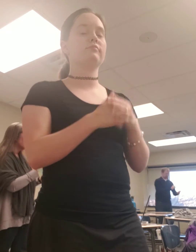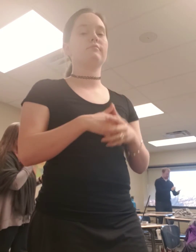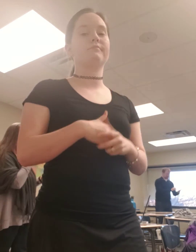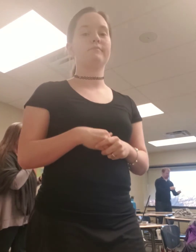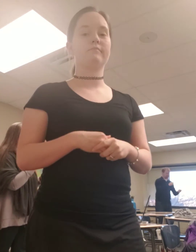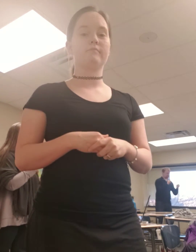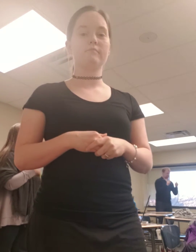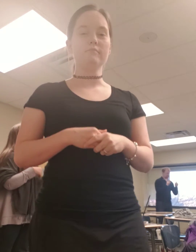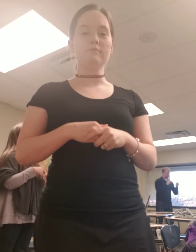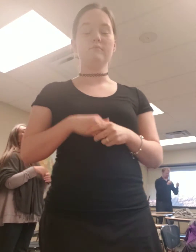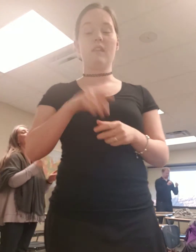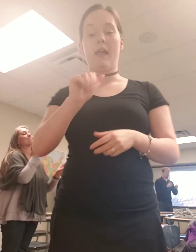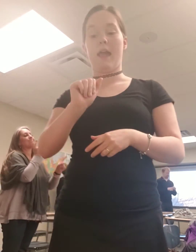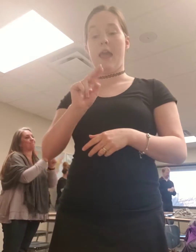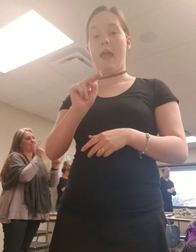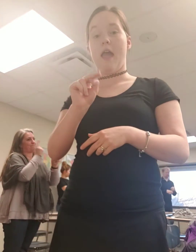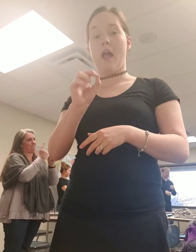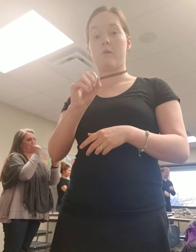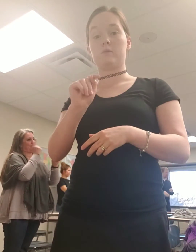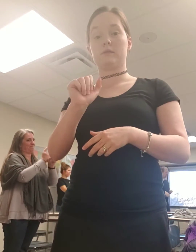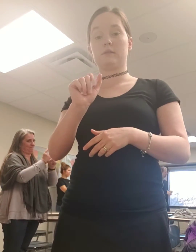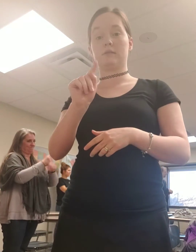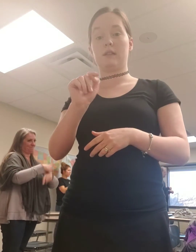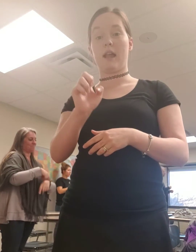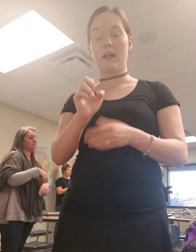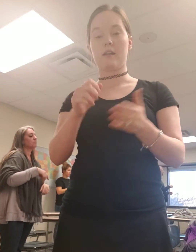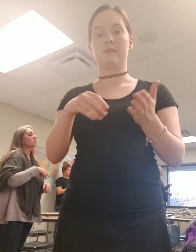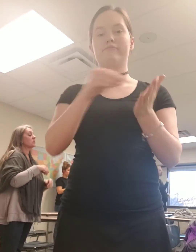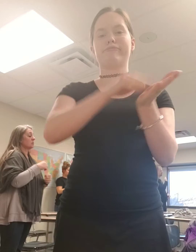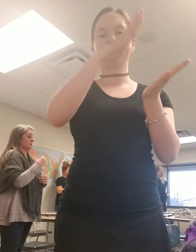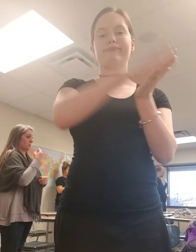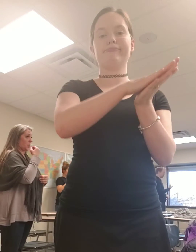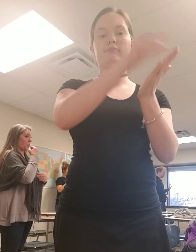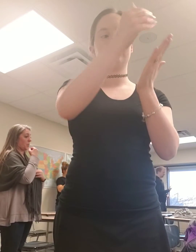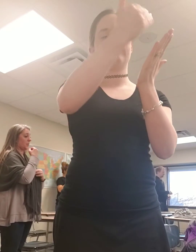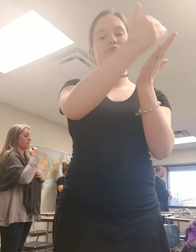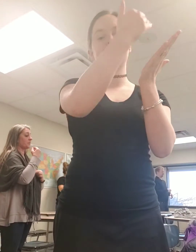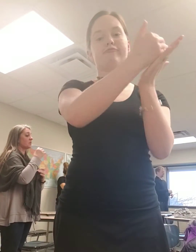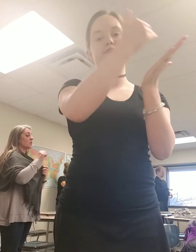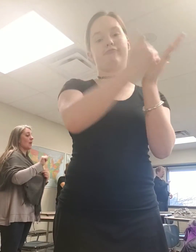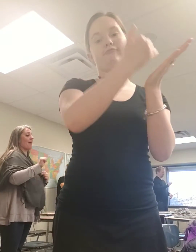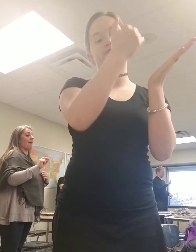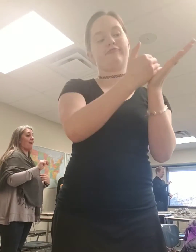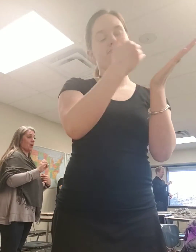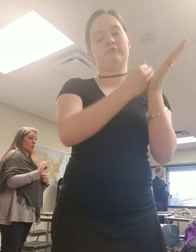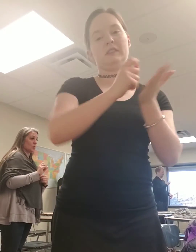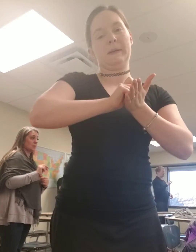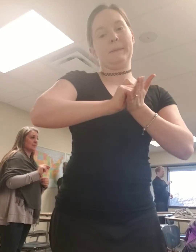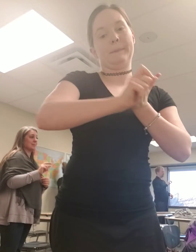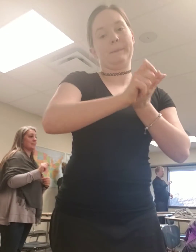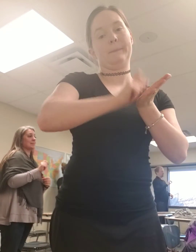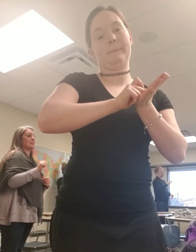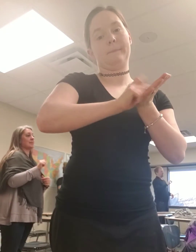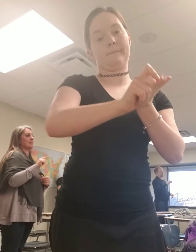you annotate as you do a close read, this is a skill that you will definitely